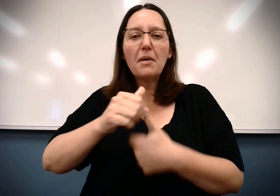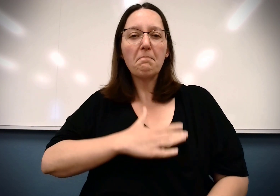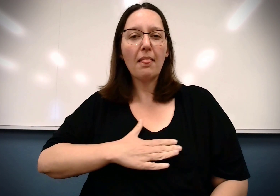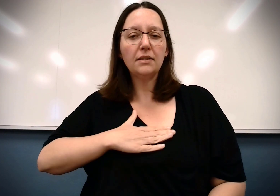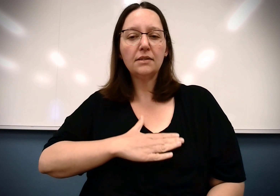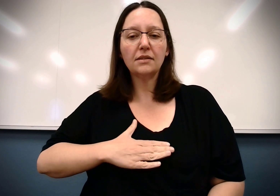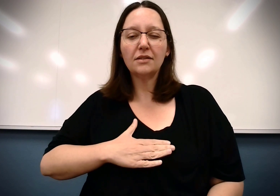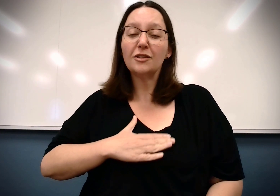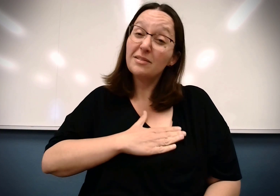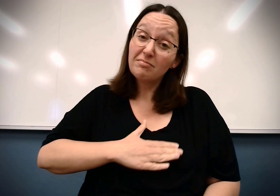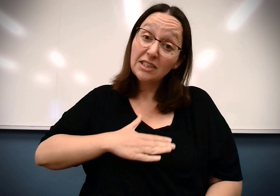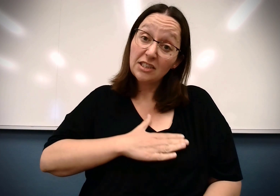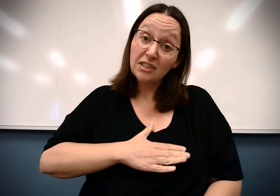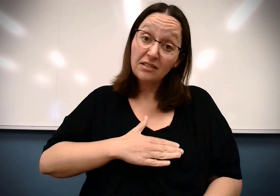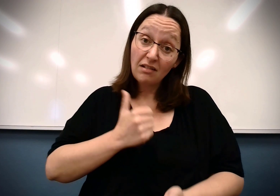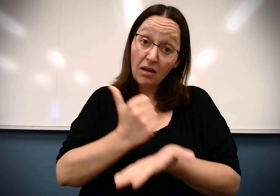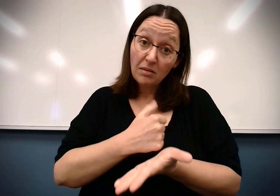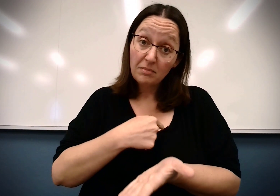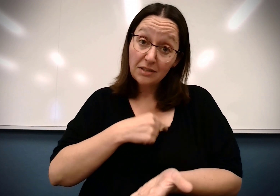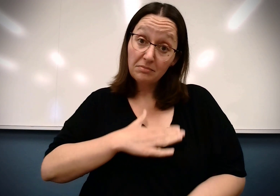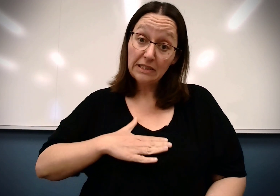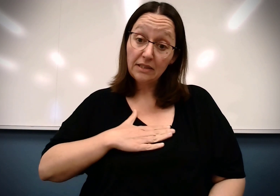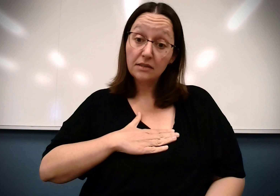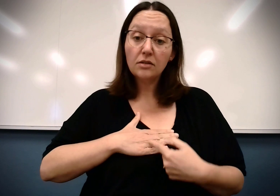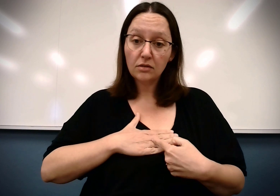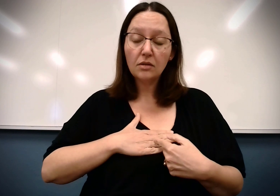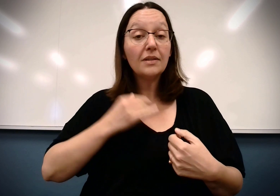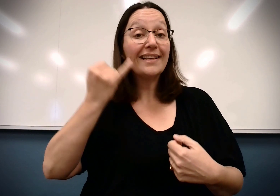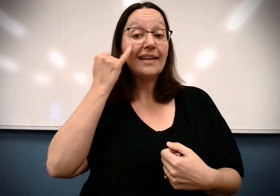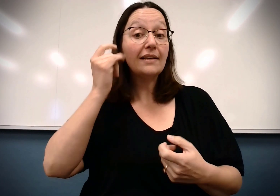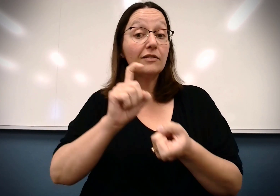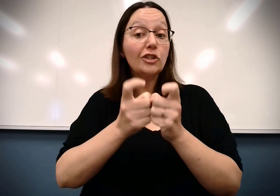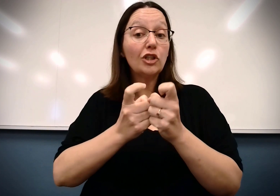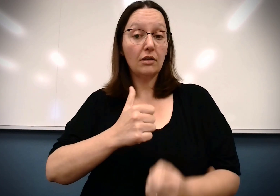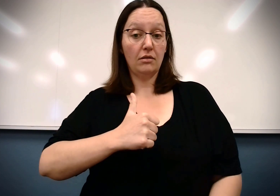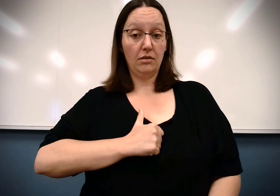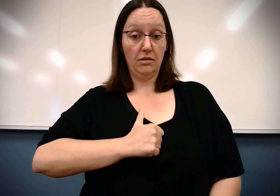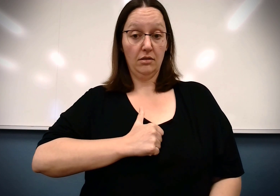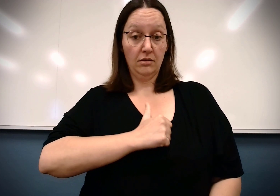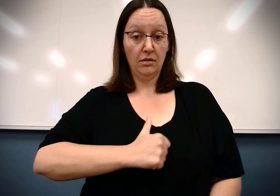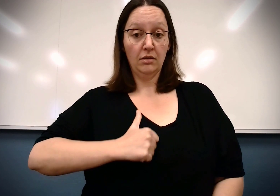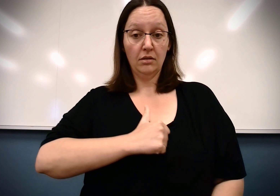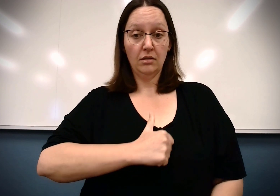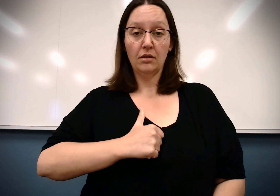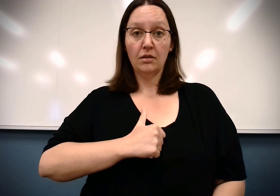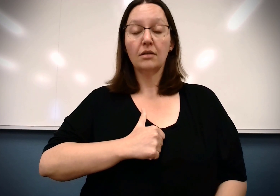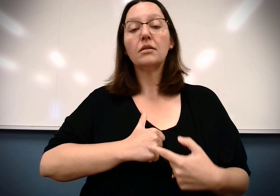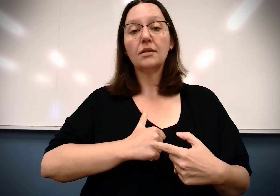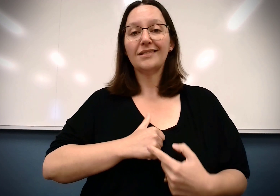So we remember the sign please, right? Open B circling on your chest. Oh, please help me. If you change it to an open A with your